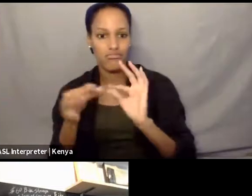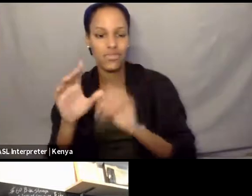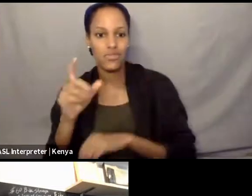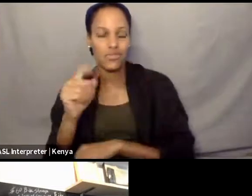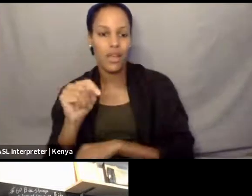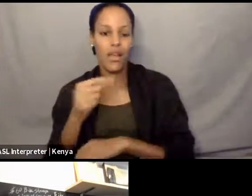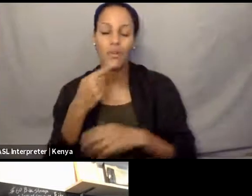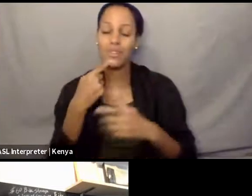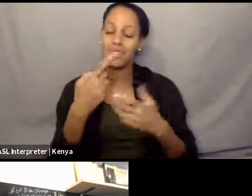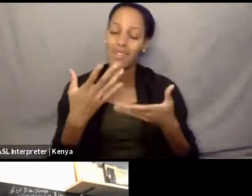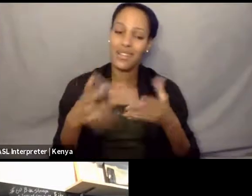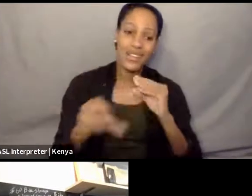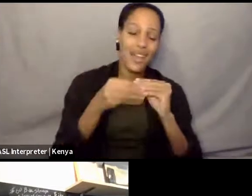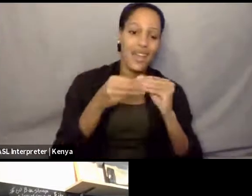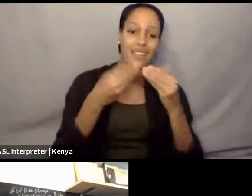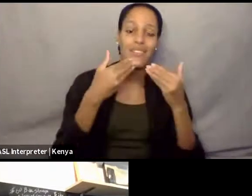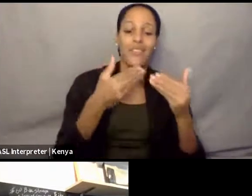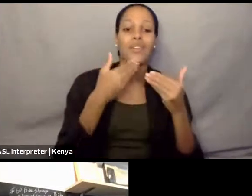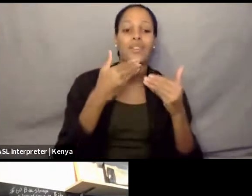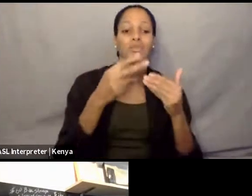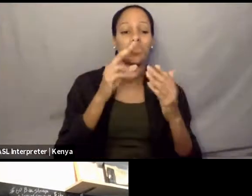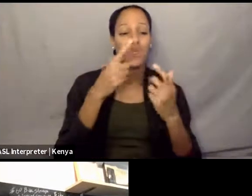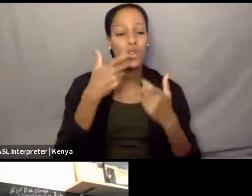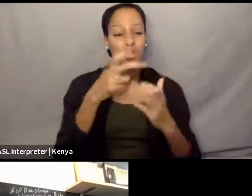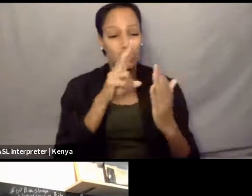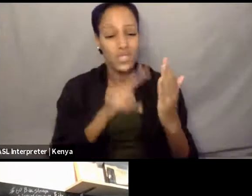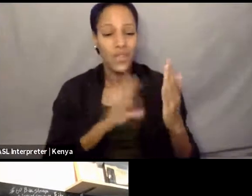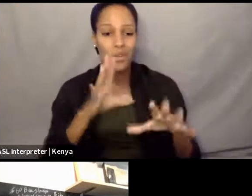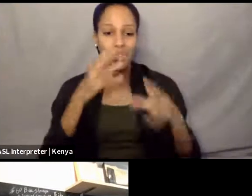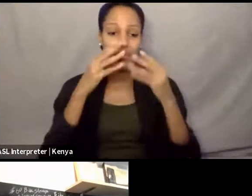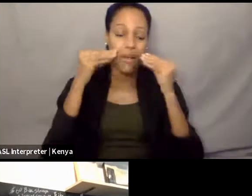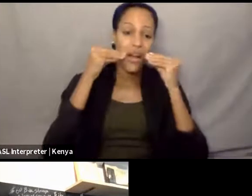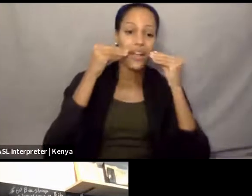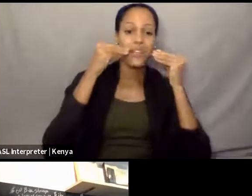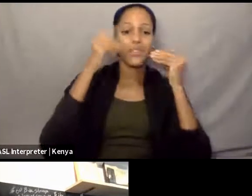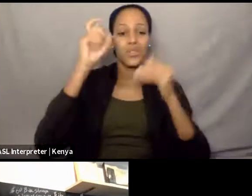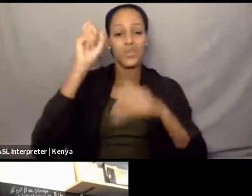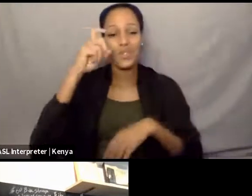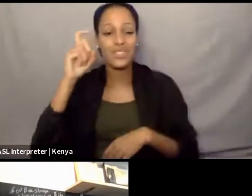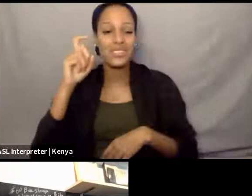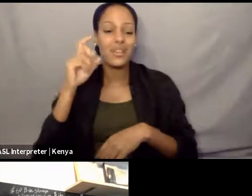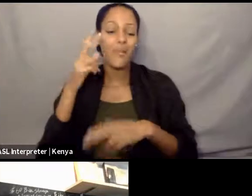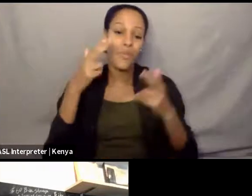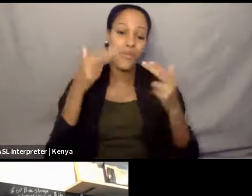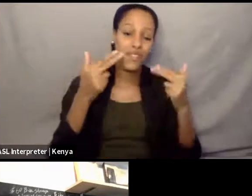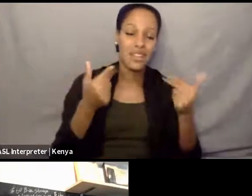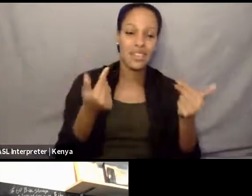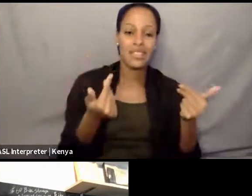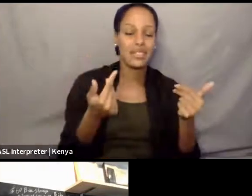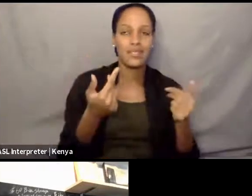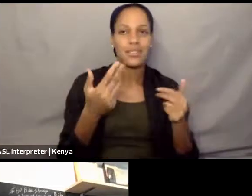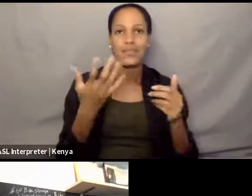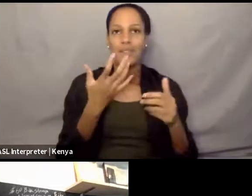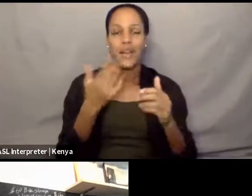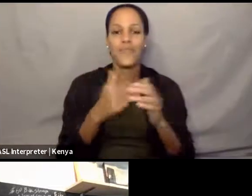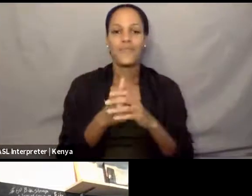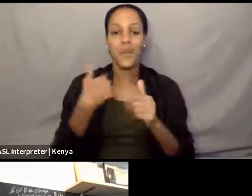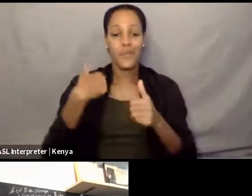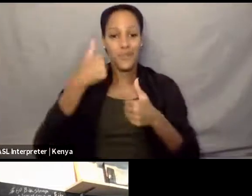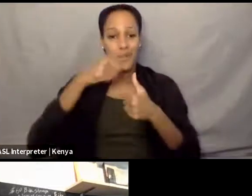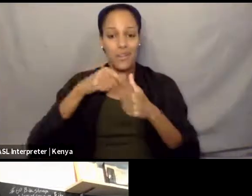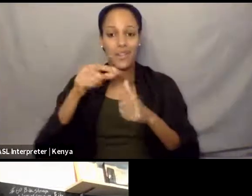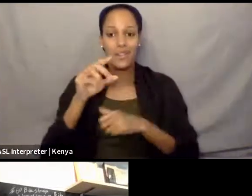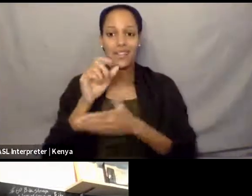what your smile, your wit, your wisdom really comes through. You know, I remember the essay where you